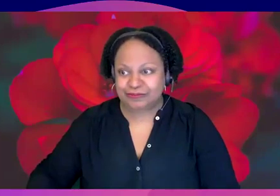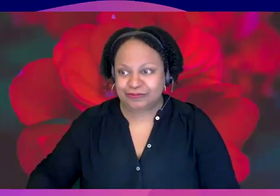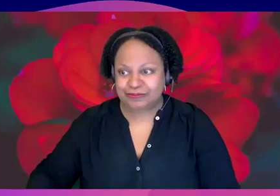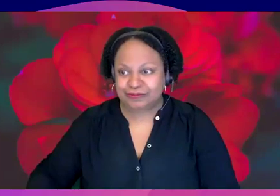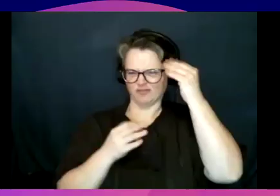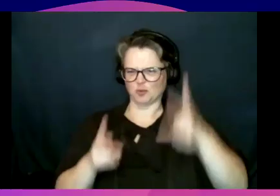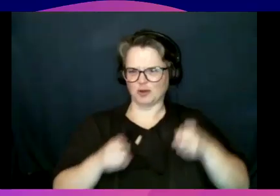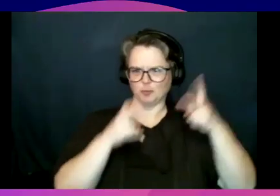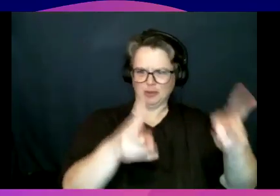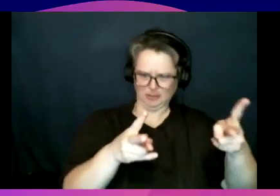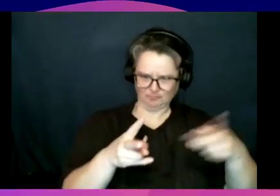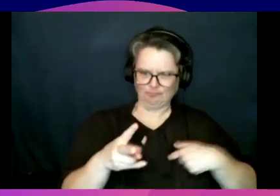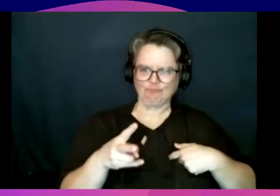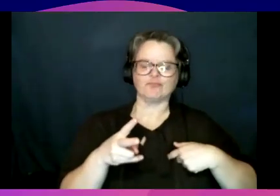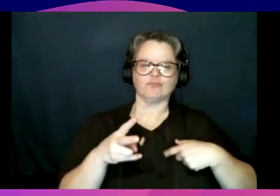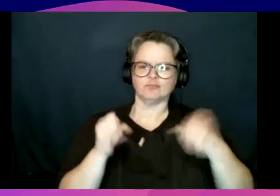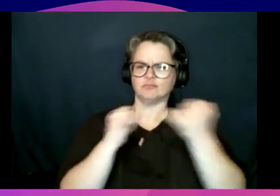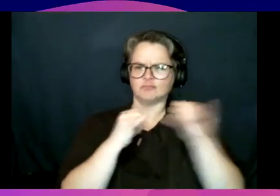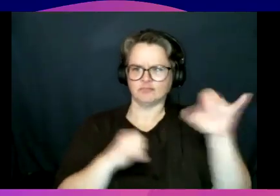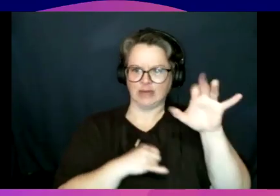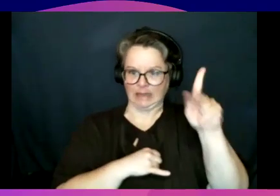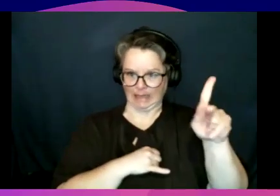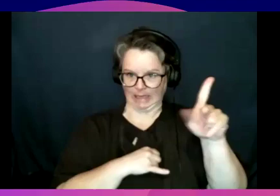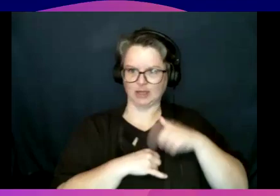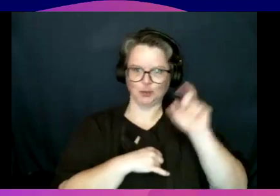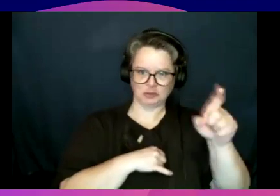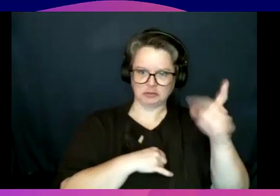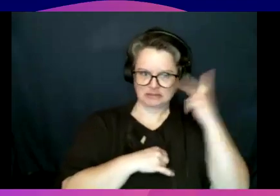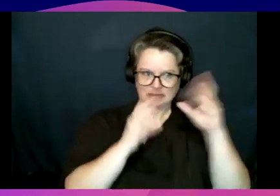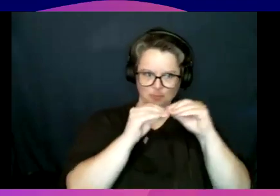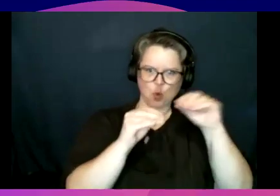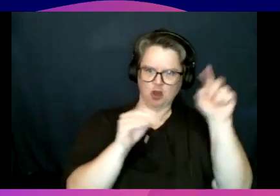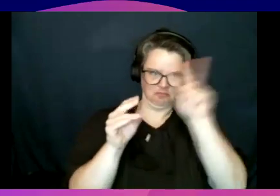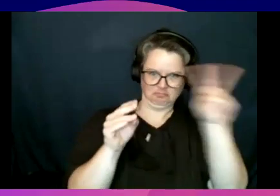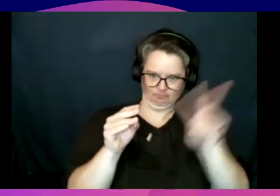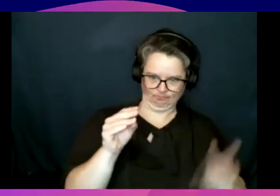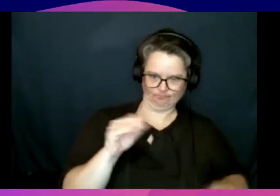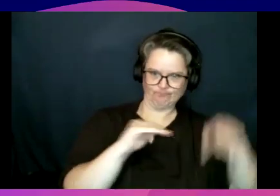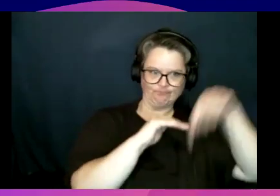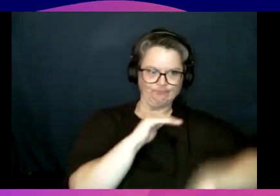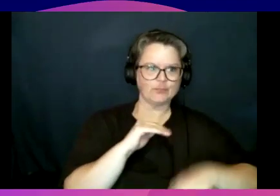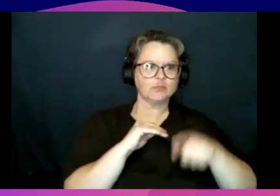experiences of others on the job negatively impacted their mental health.